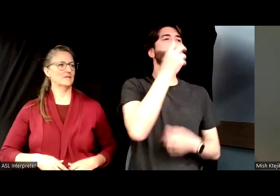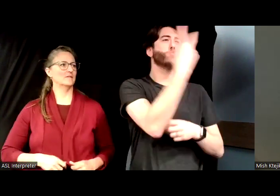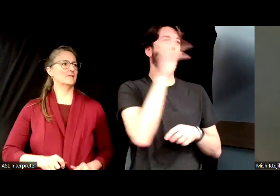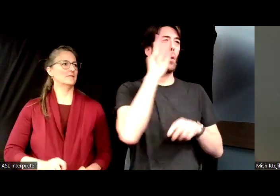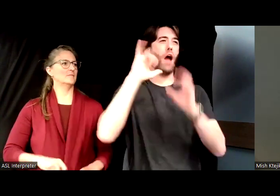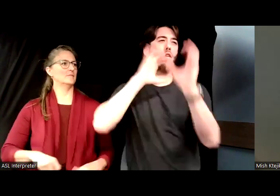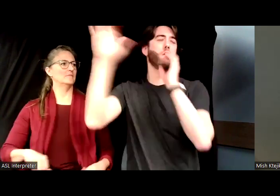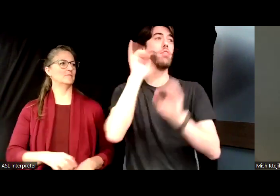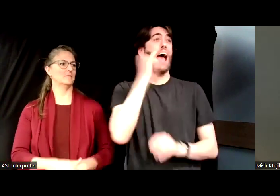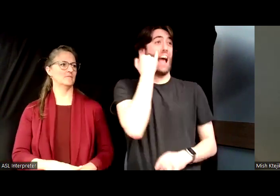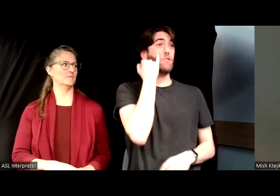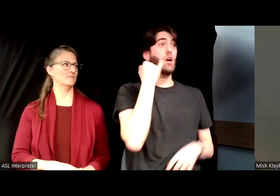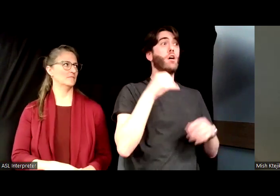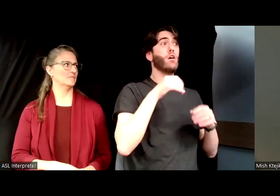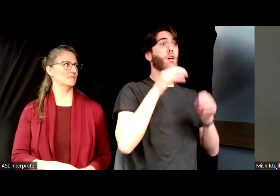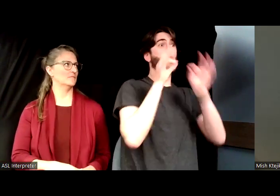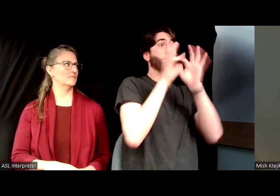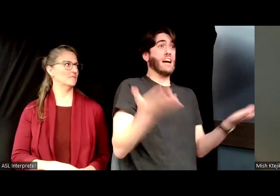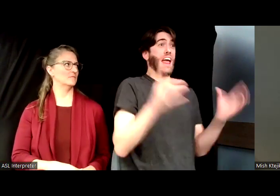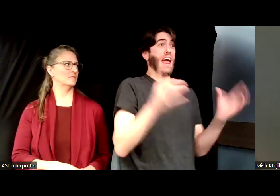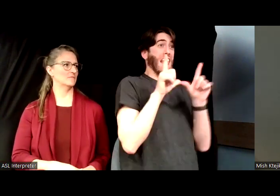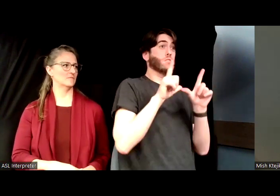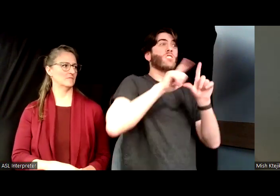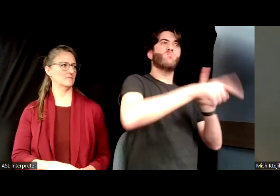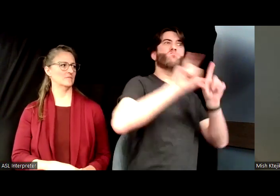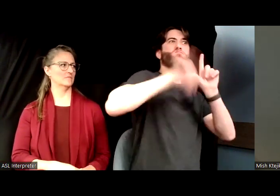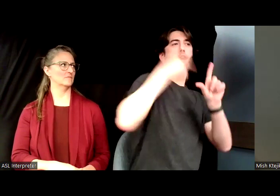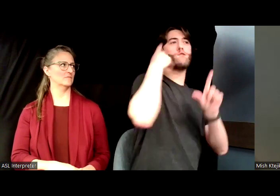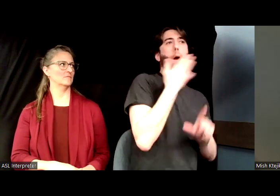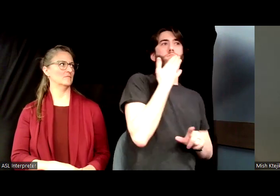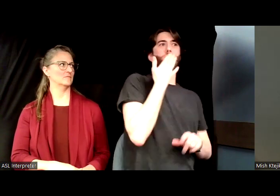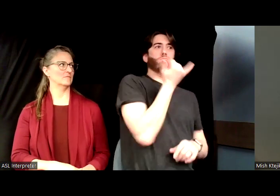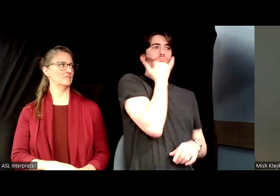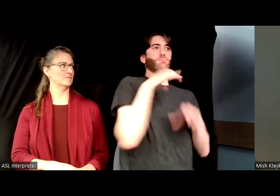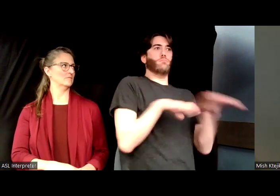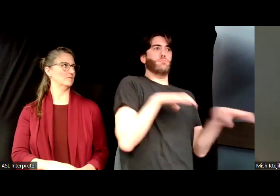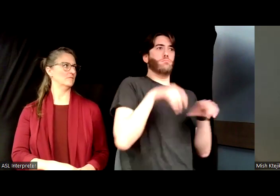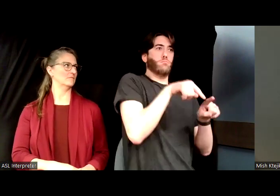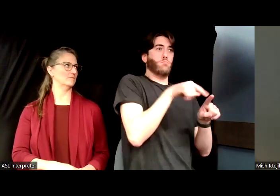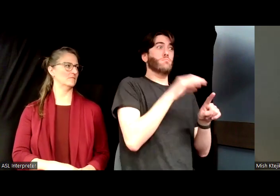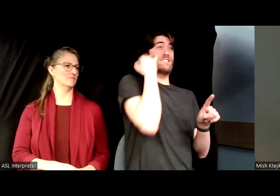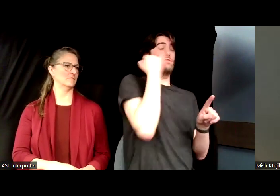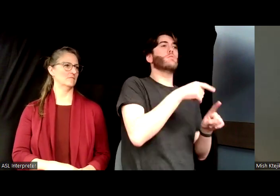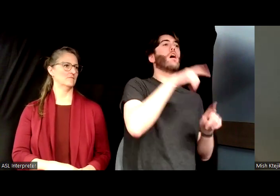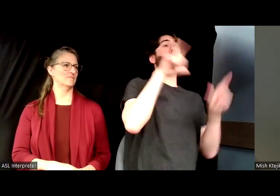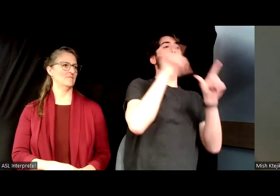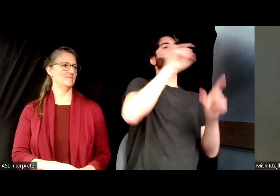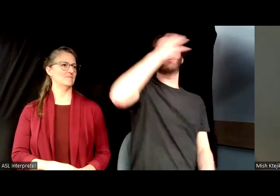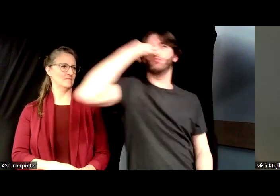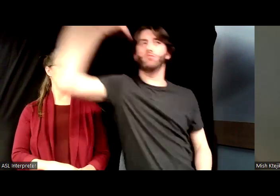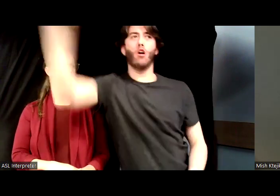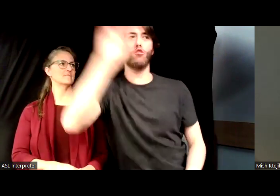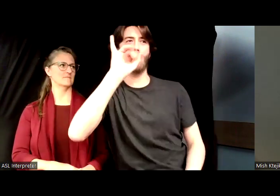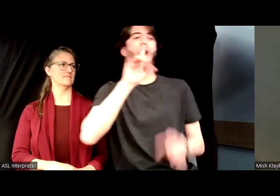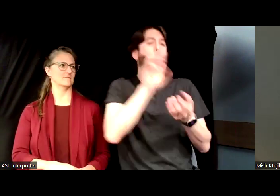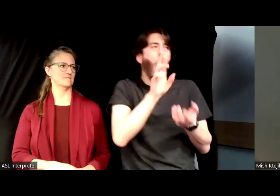look at the two-way communication. So if an interpreter hears license and they have